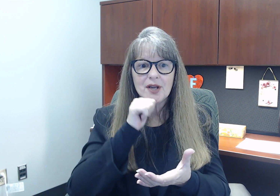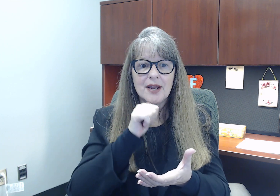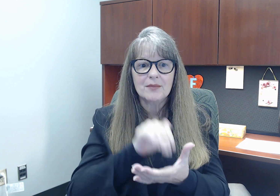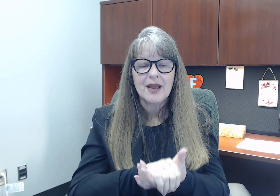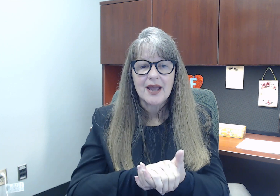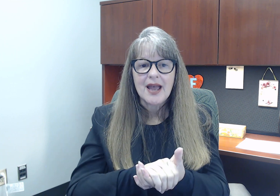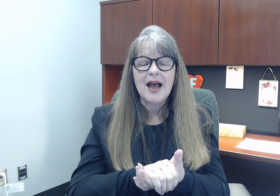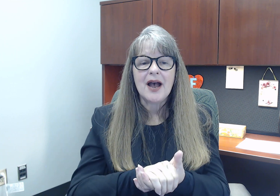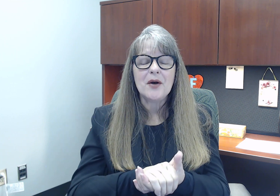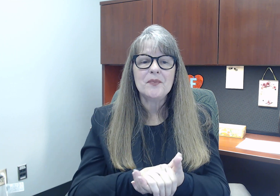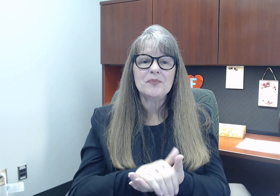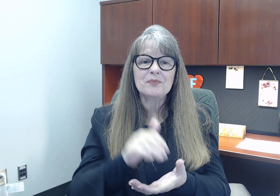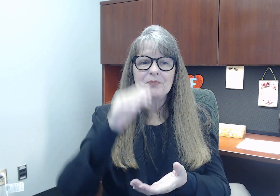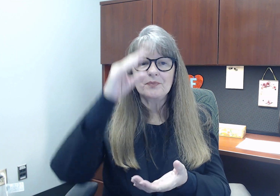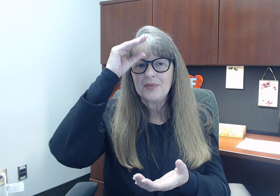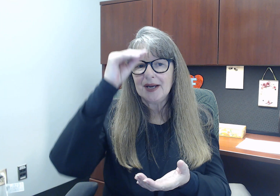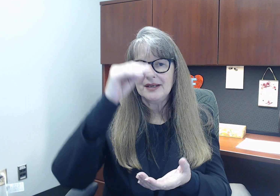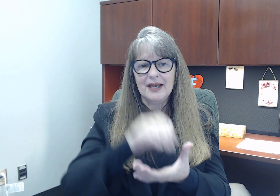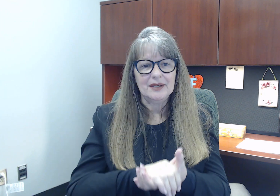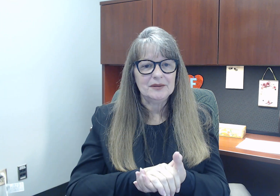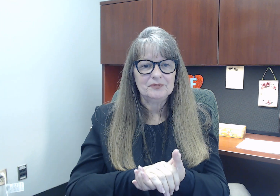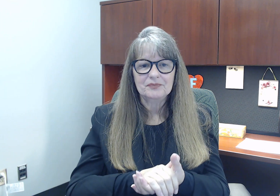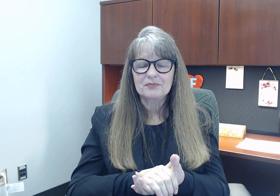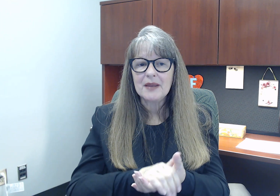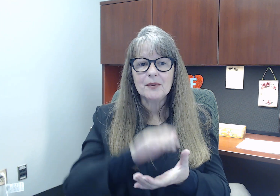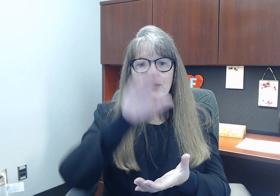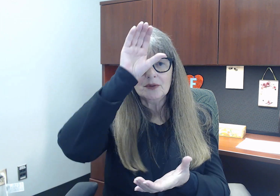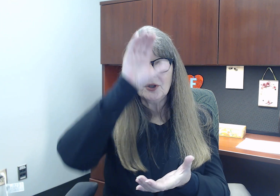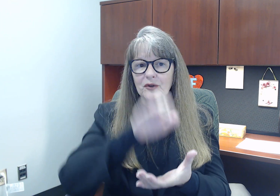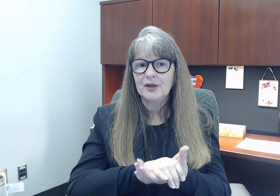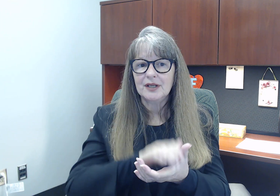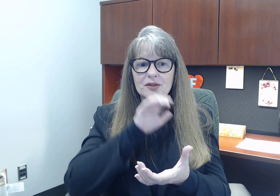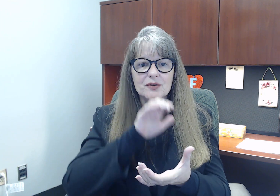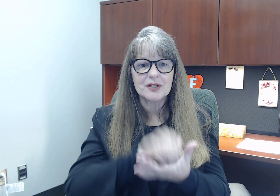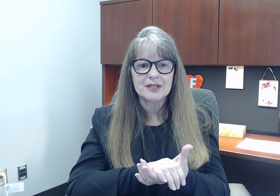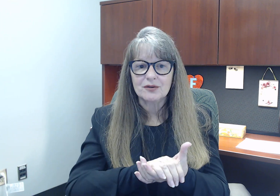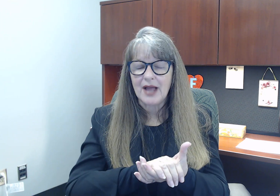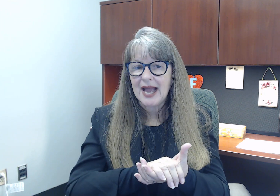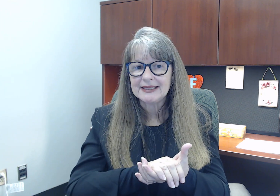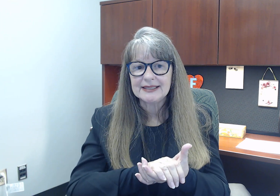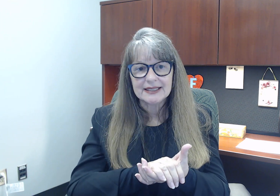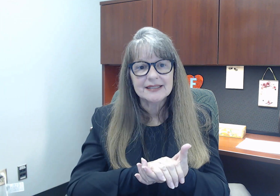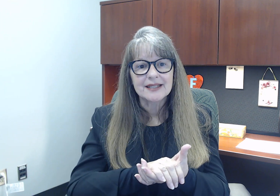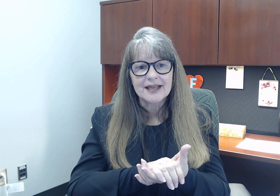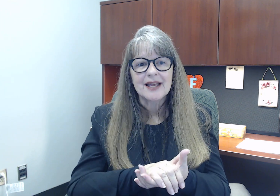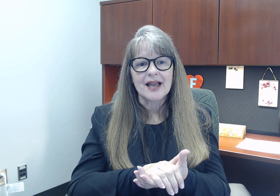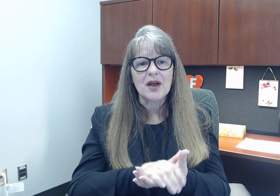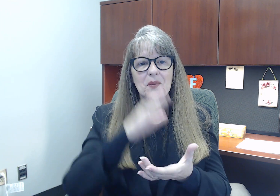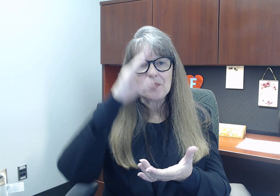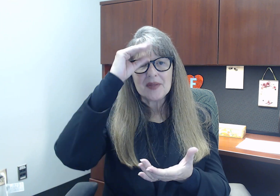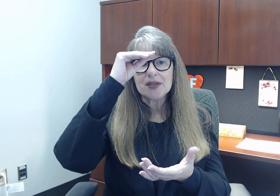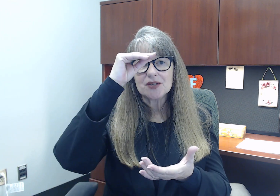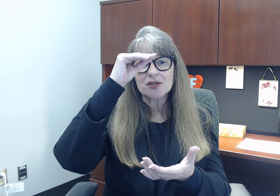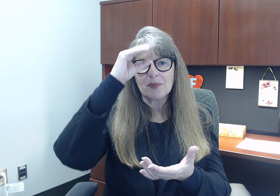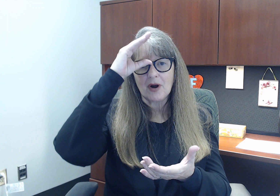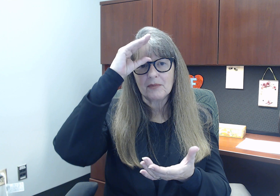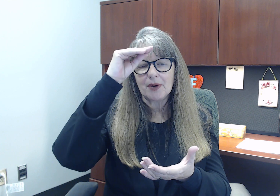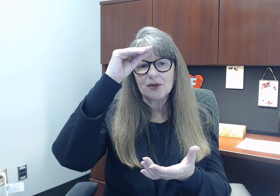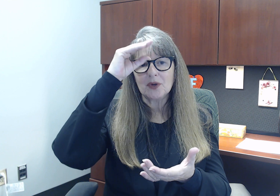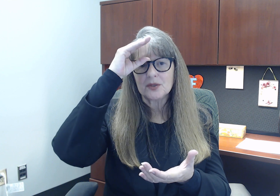shape. But people, you get into this little accent. But this is a proper way to do it, because